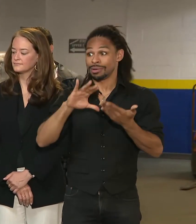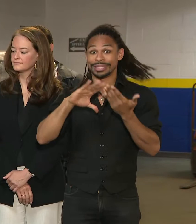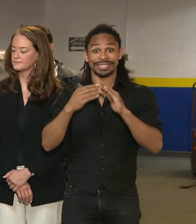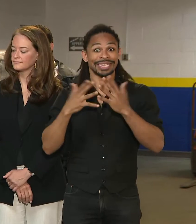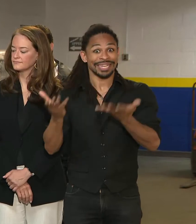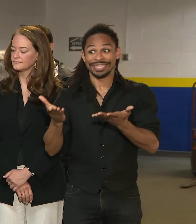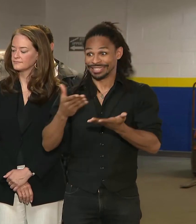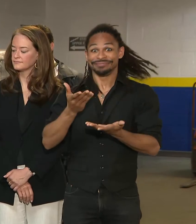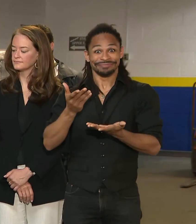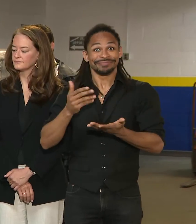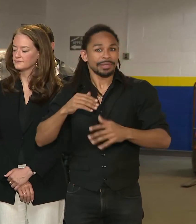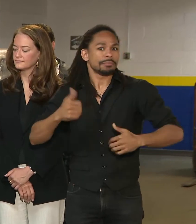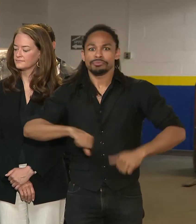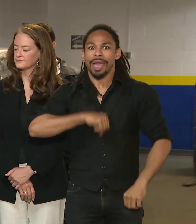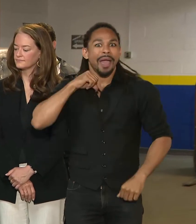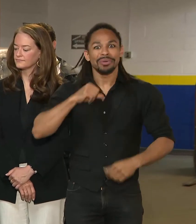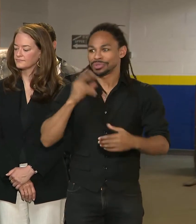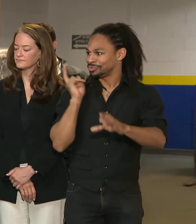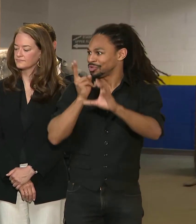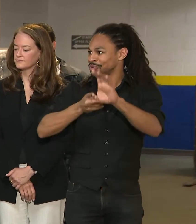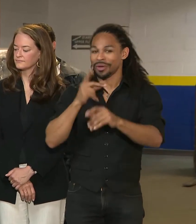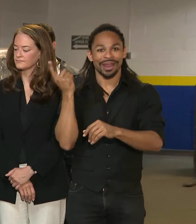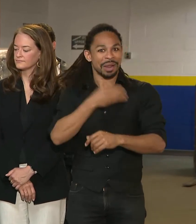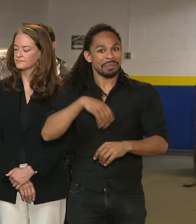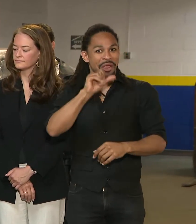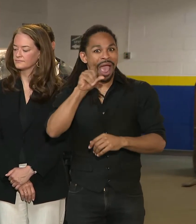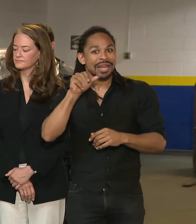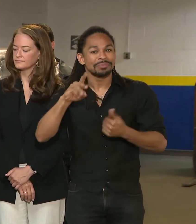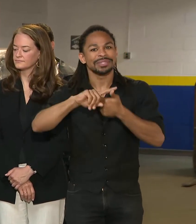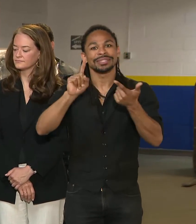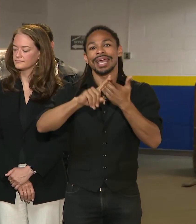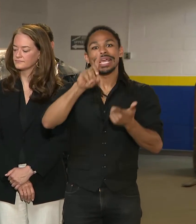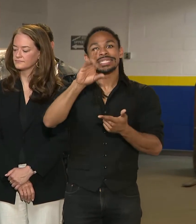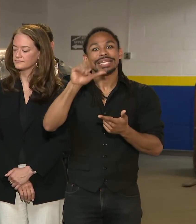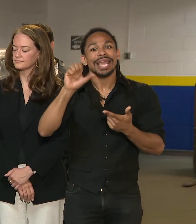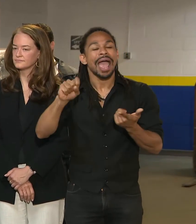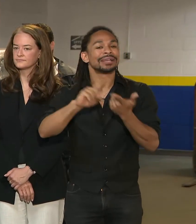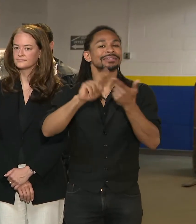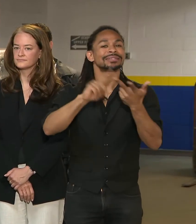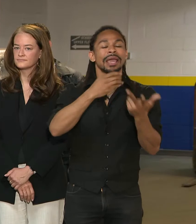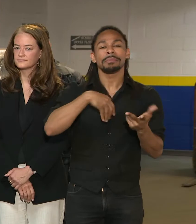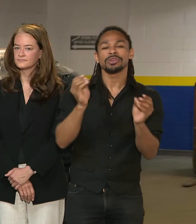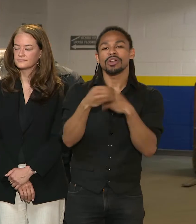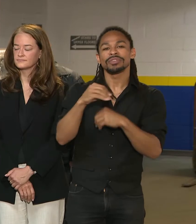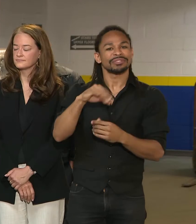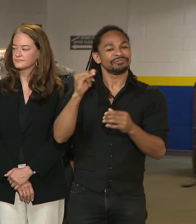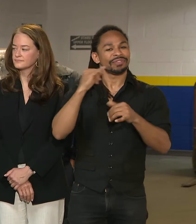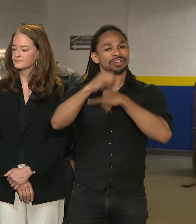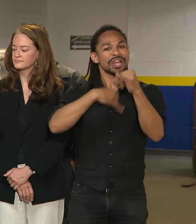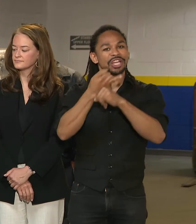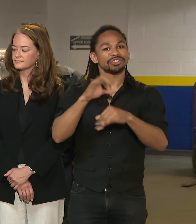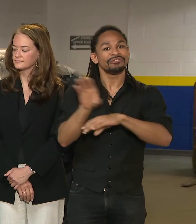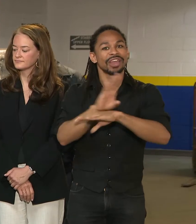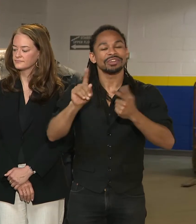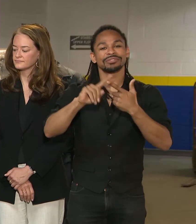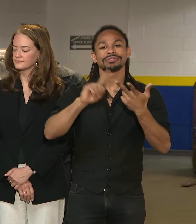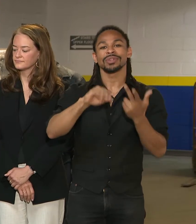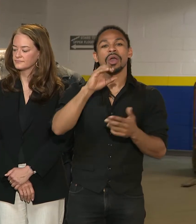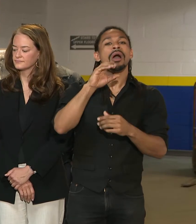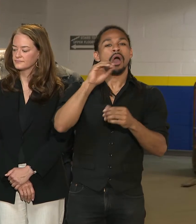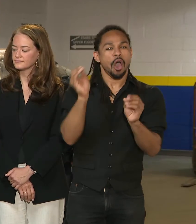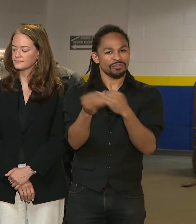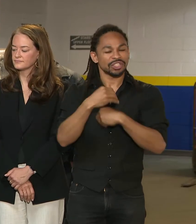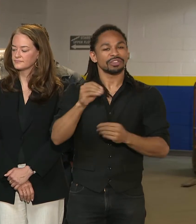along with First Deputy Mayor Lorraine Grillo and leaders from DCAS, the Mayor's Office of International Affairs, the Office of the Chief Medical